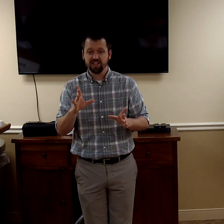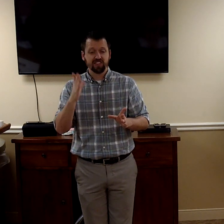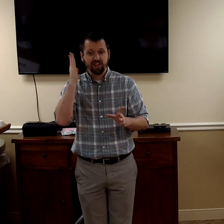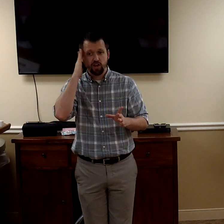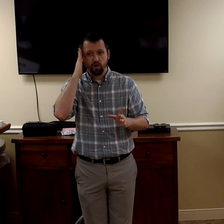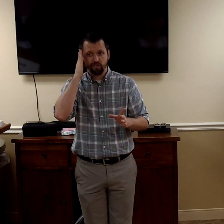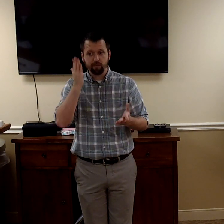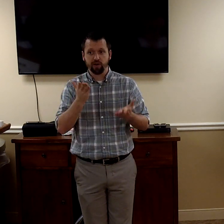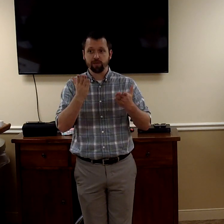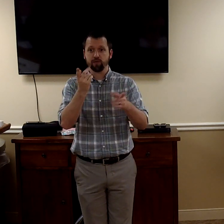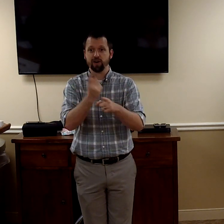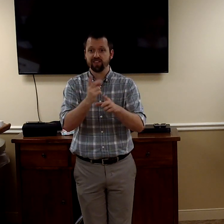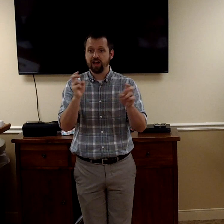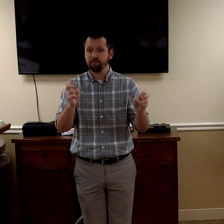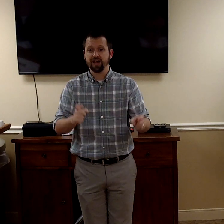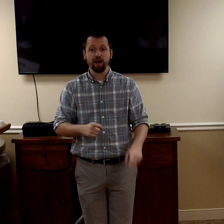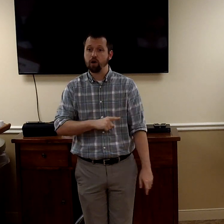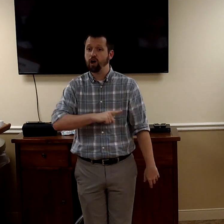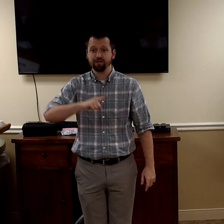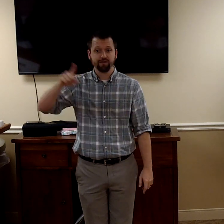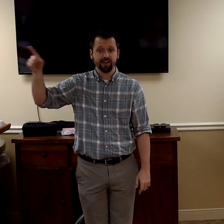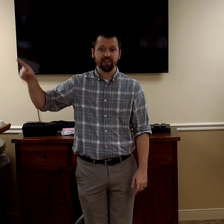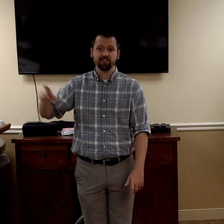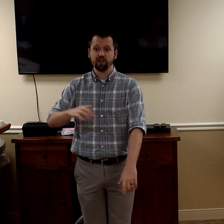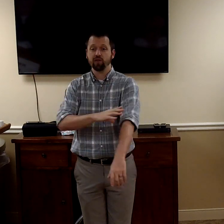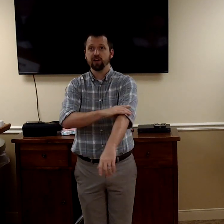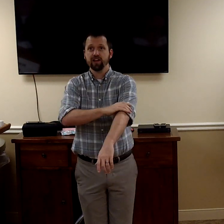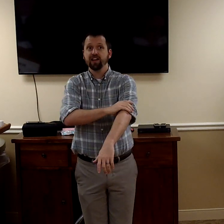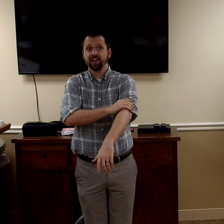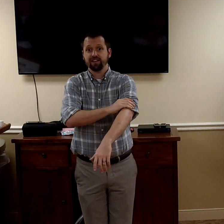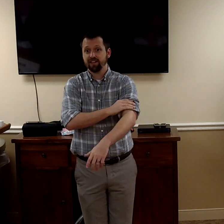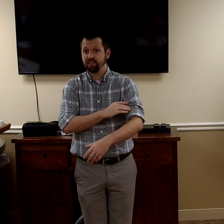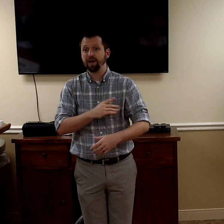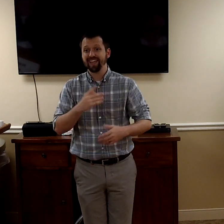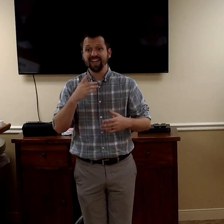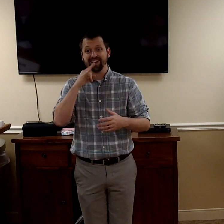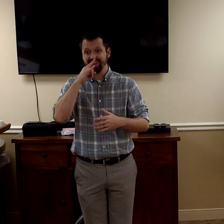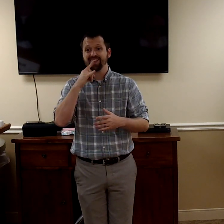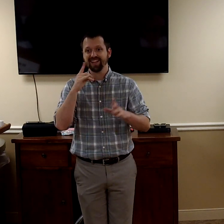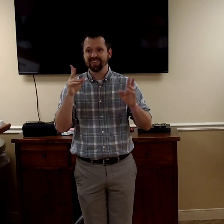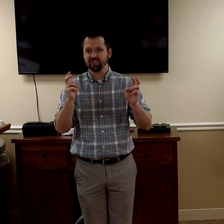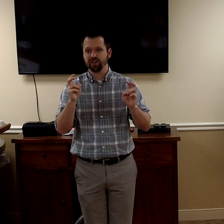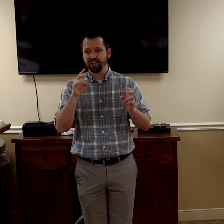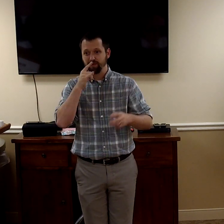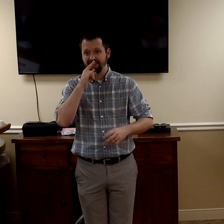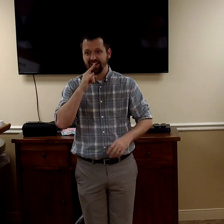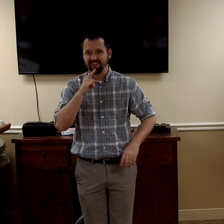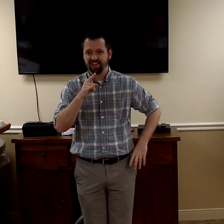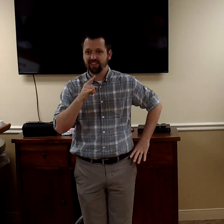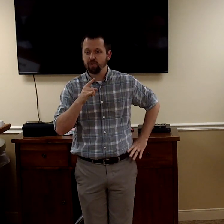they know if they bring up the right topic, I'm off. And so, it's my kids. That's the trick. It's my kids. They'll be